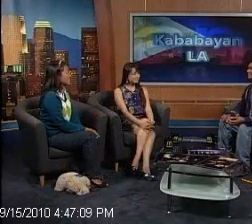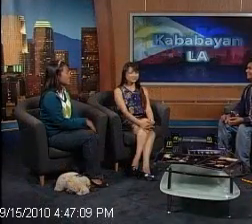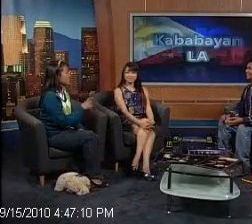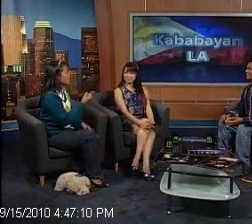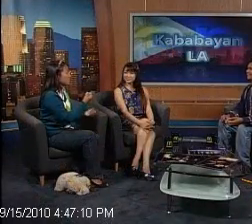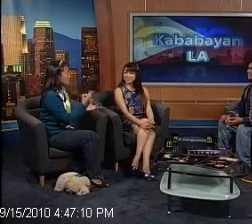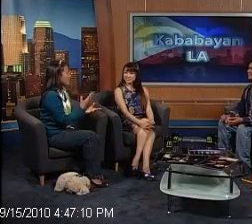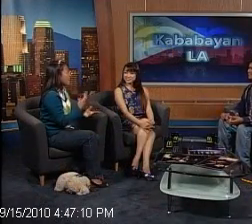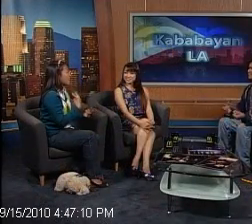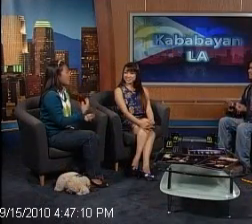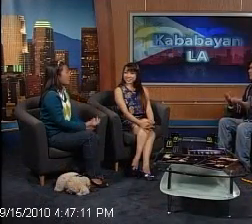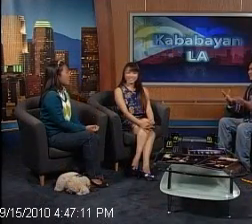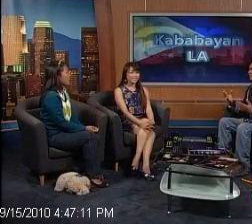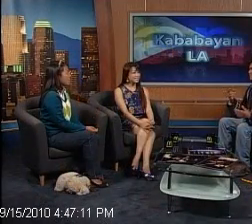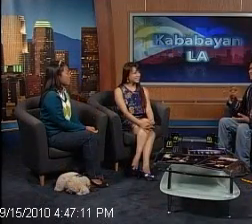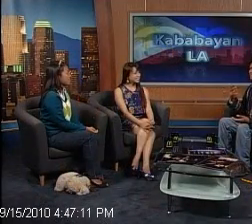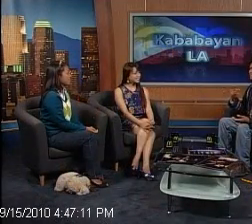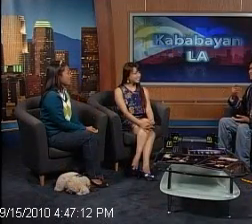Yes, that is true.